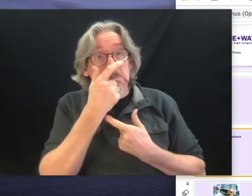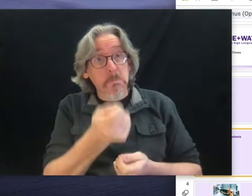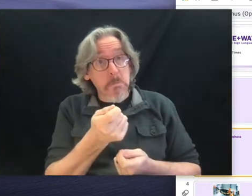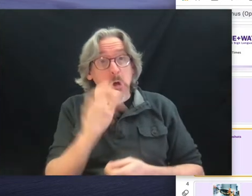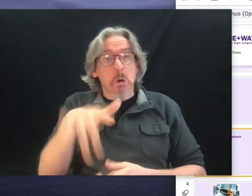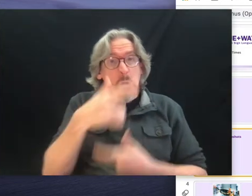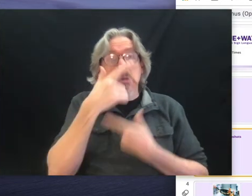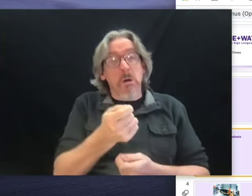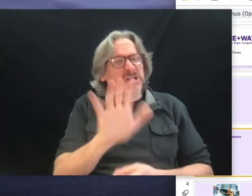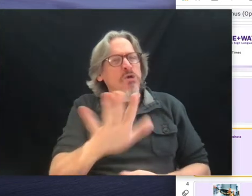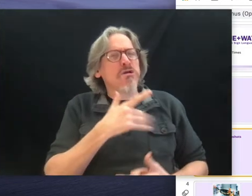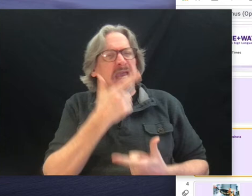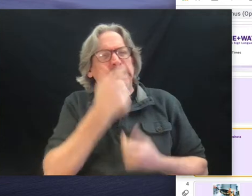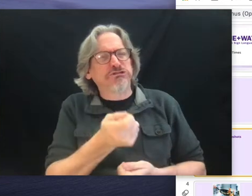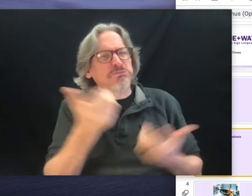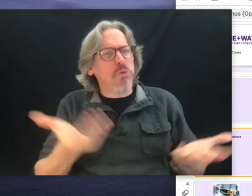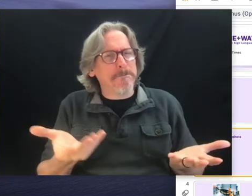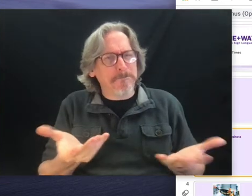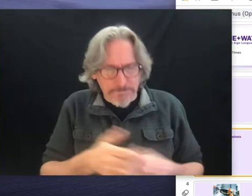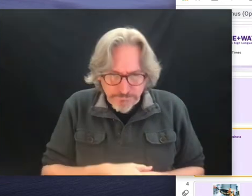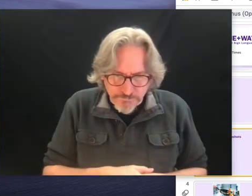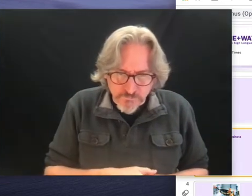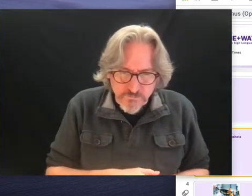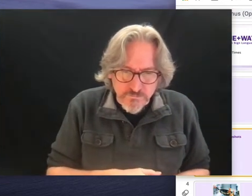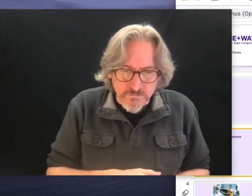interests. Oh, interest, what?